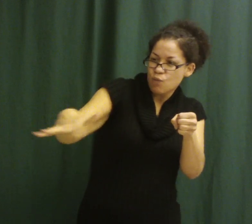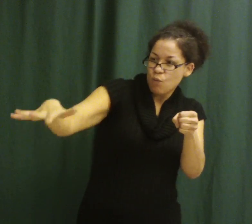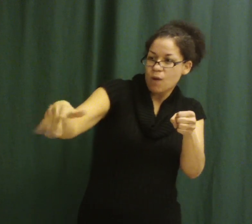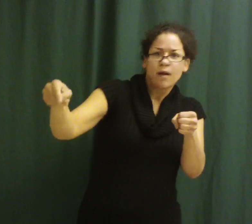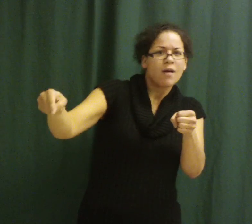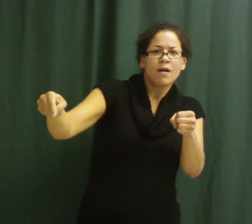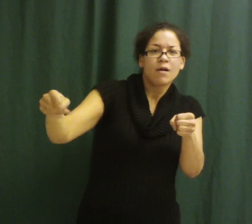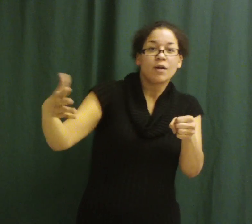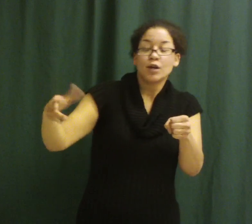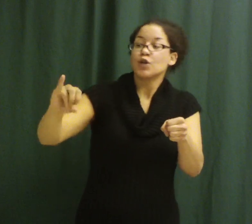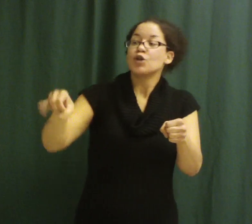Jupiter,